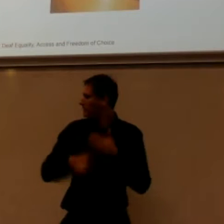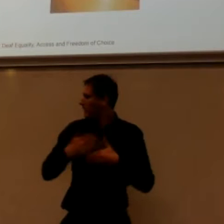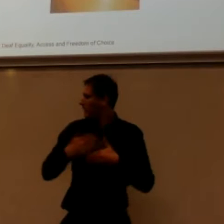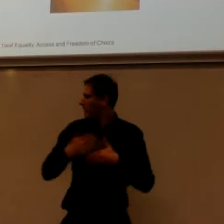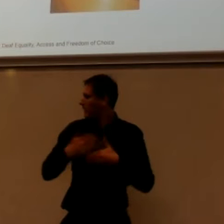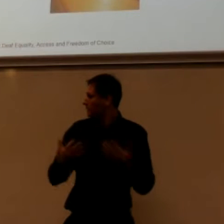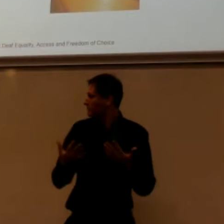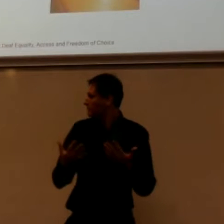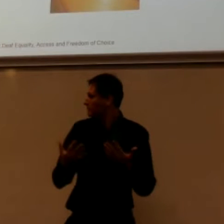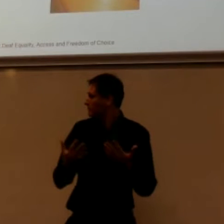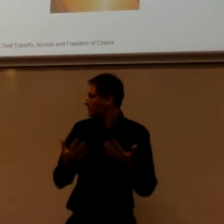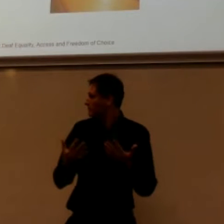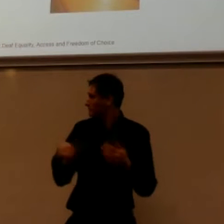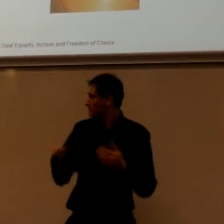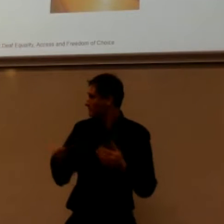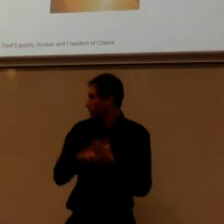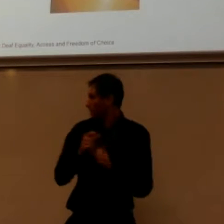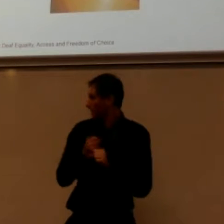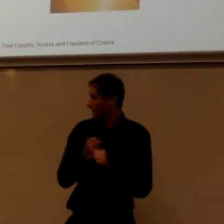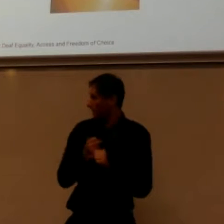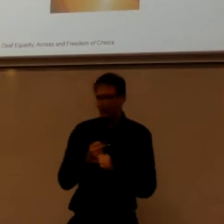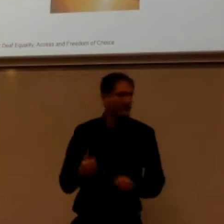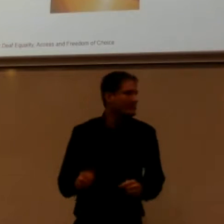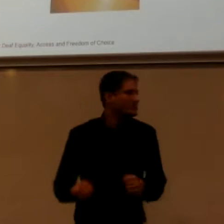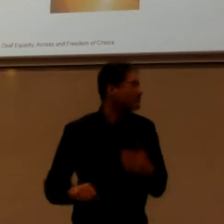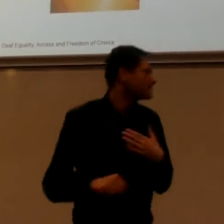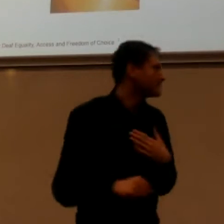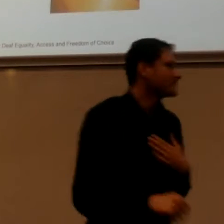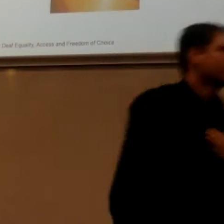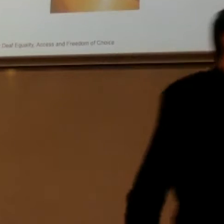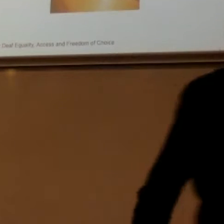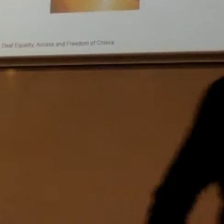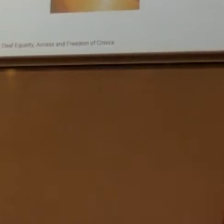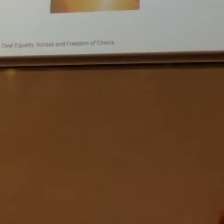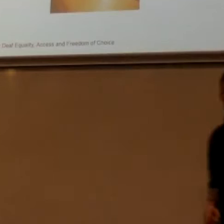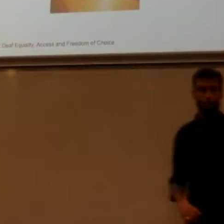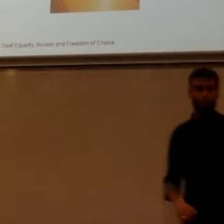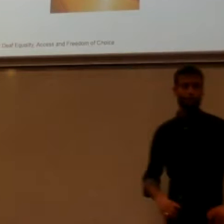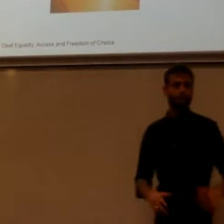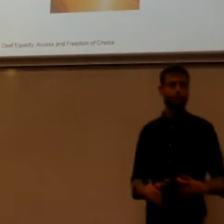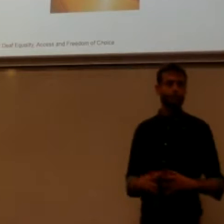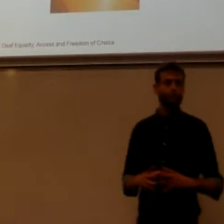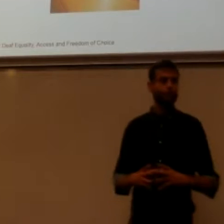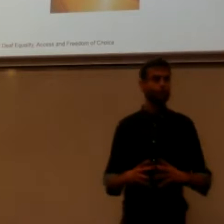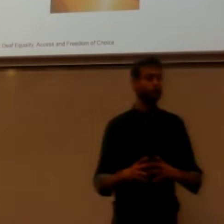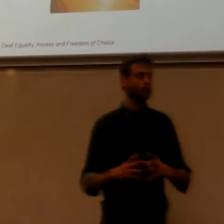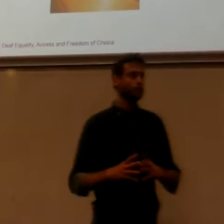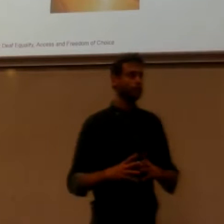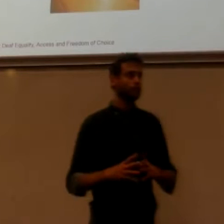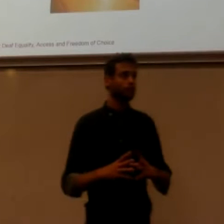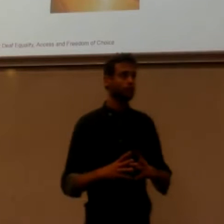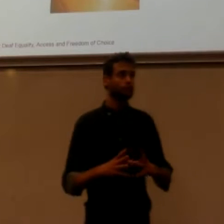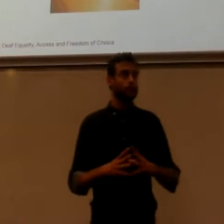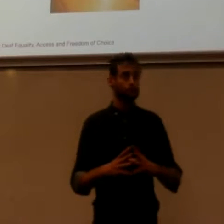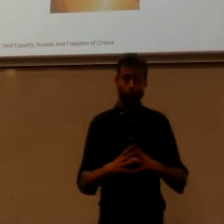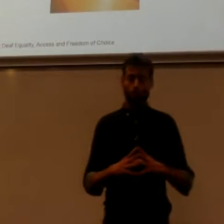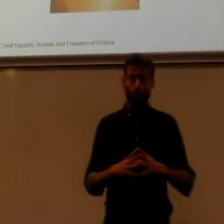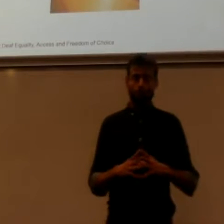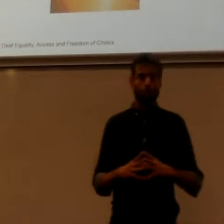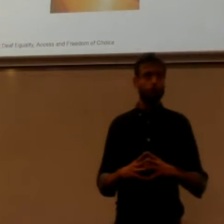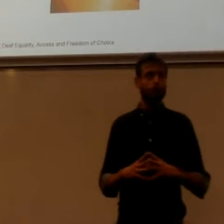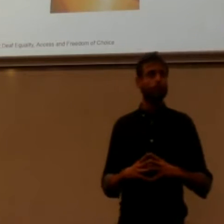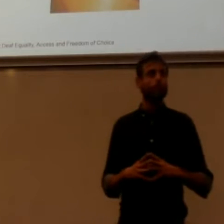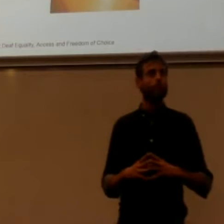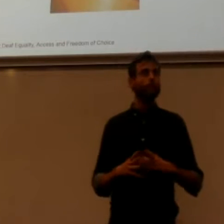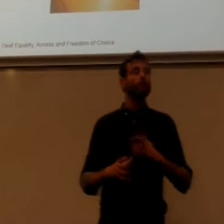be provided training before things continue in the NAG? So when people join the NAG, will they be provided training? There'll be